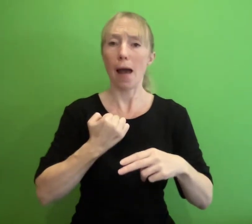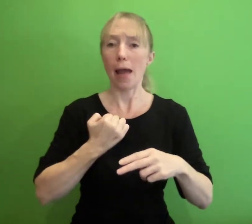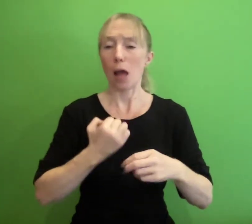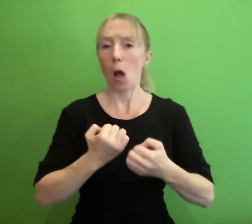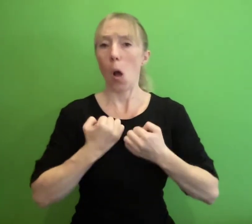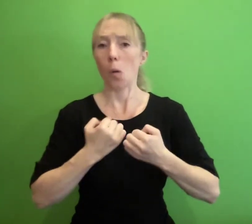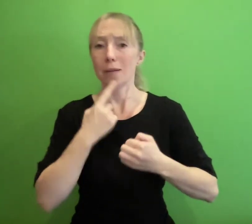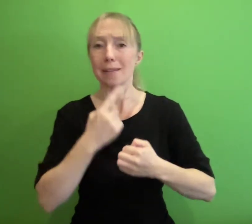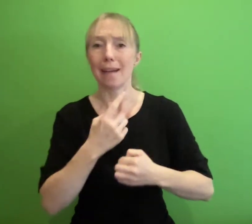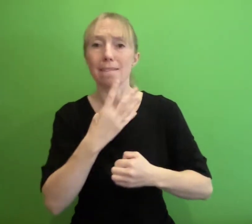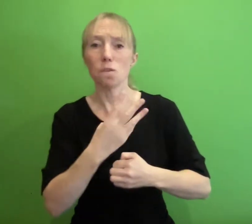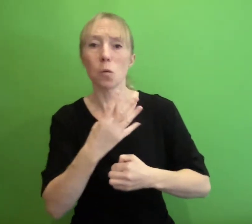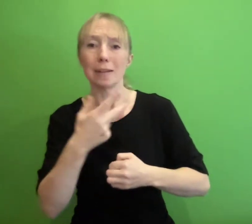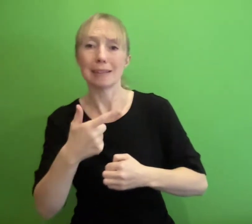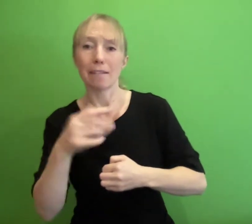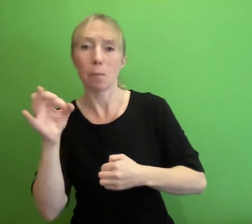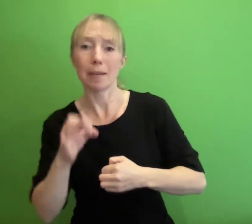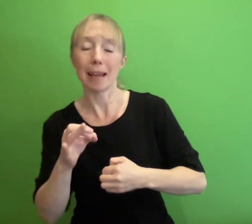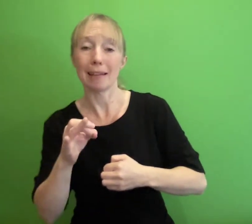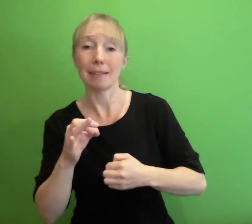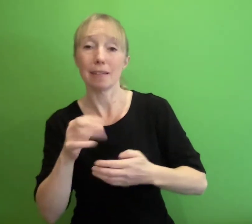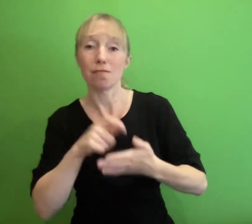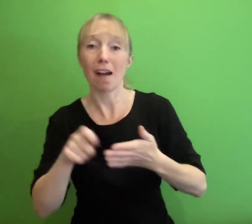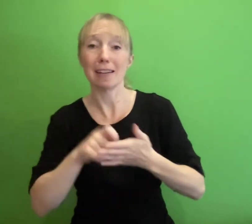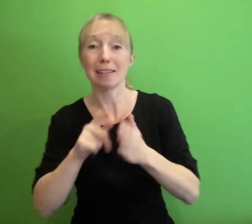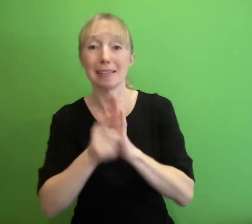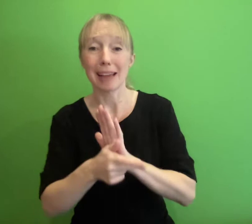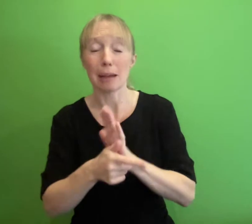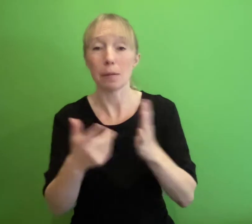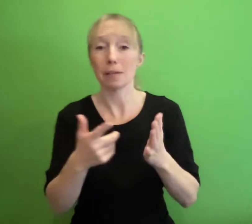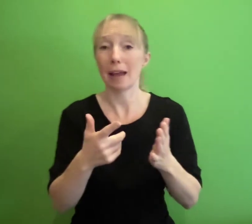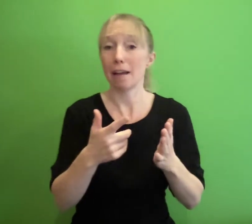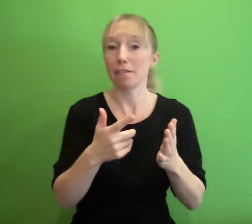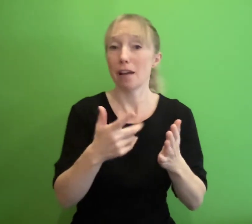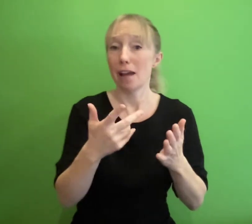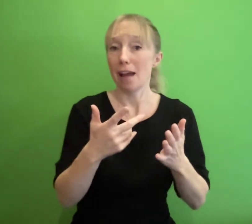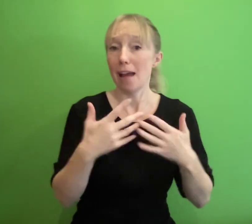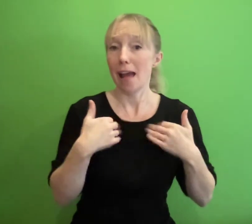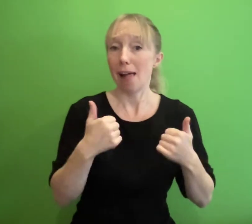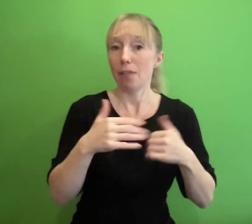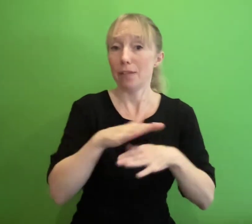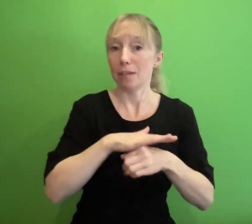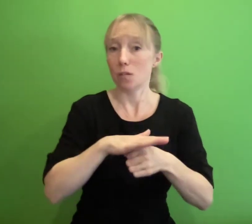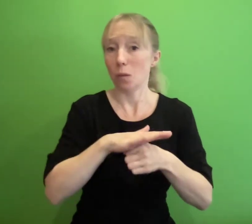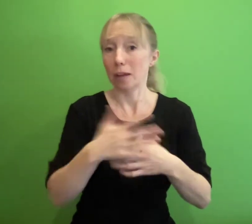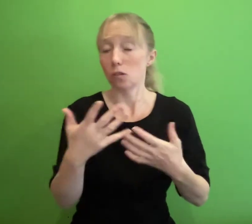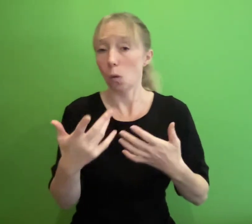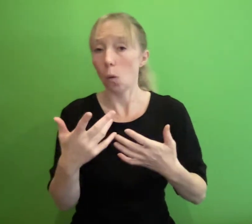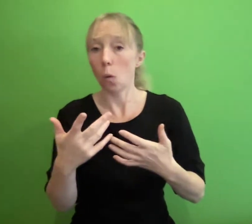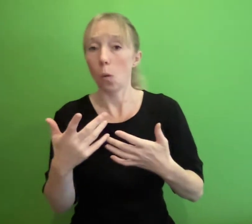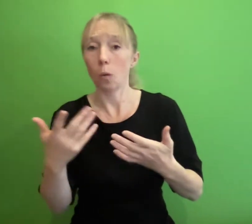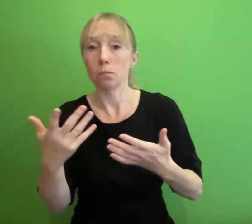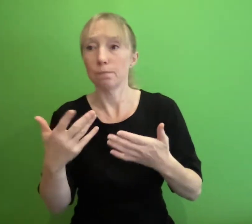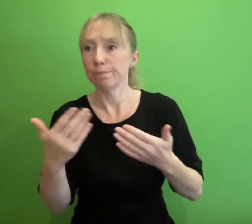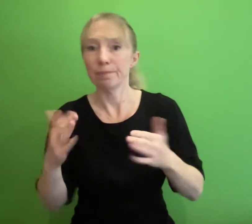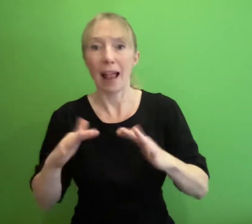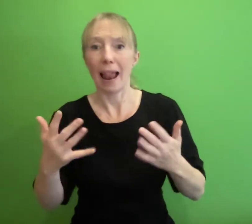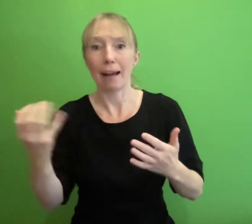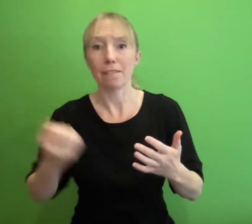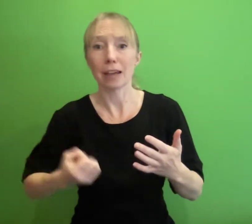have a long-term health condition have a lack of income, compared to 67% of non-disabled writers or who do